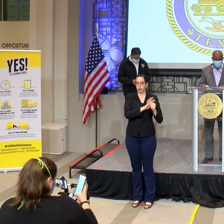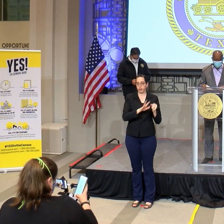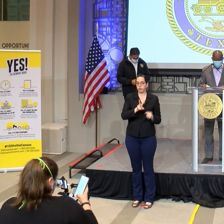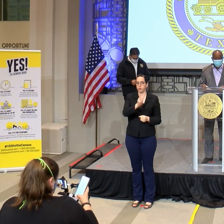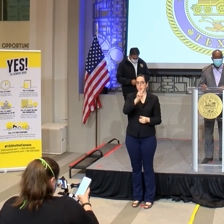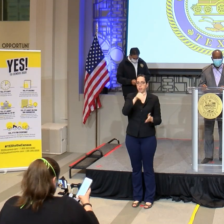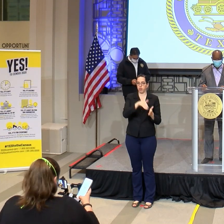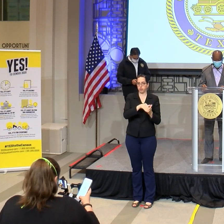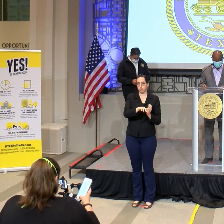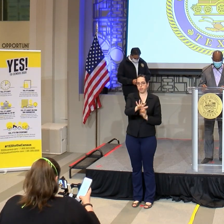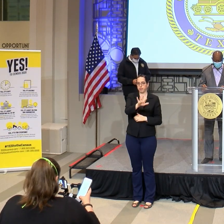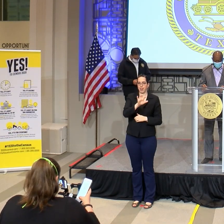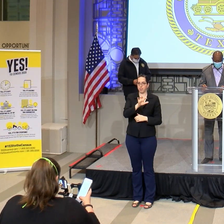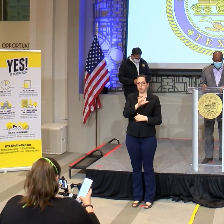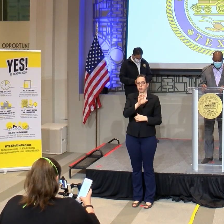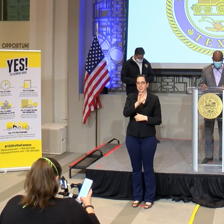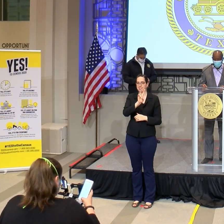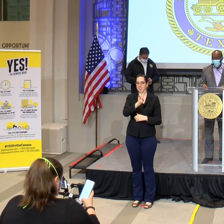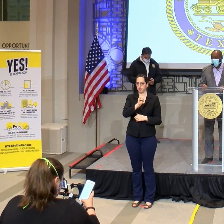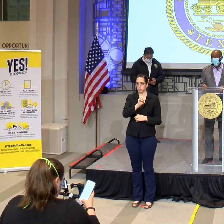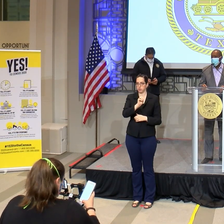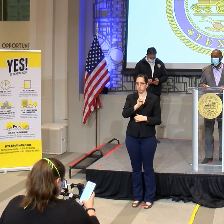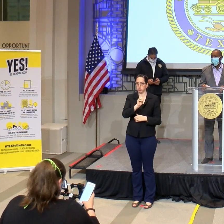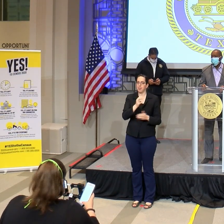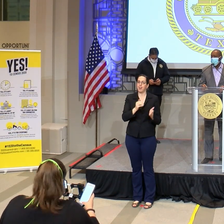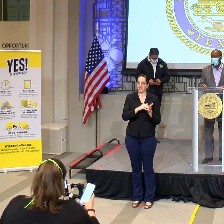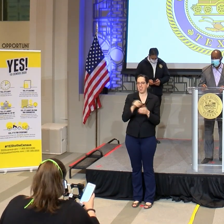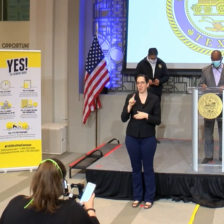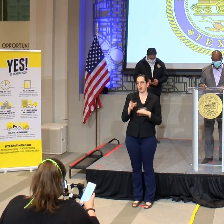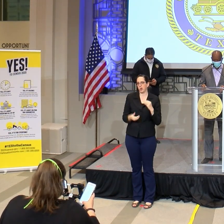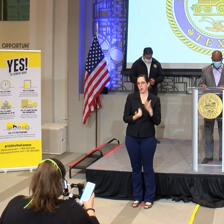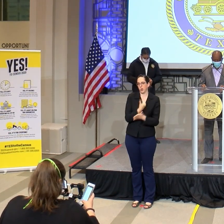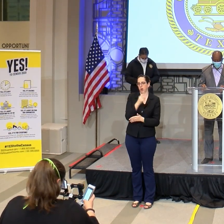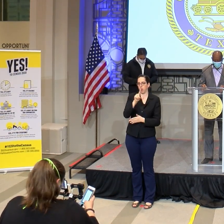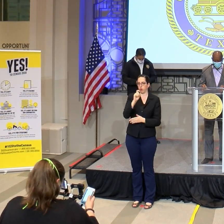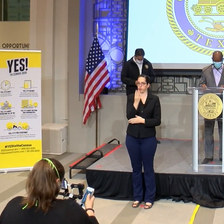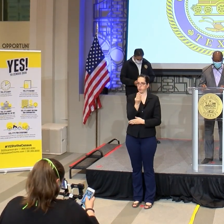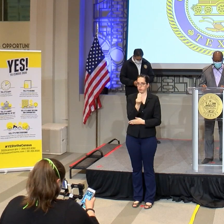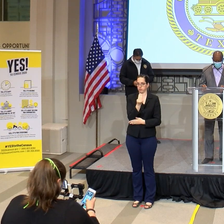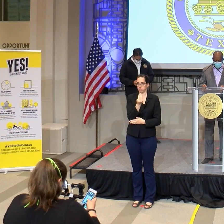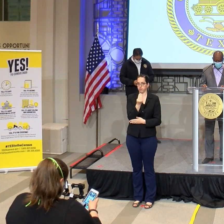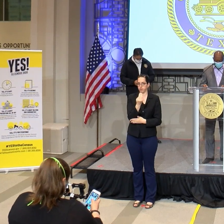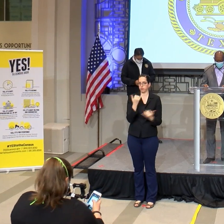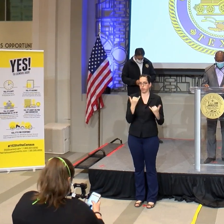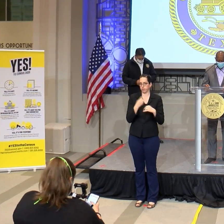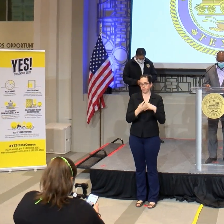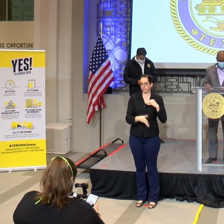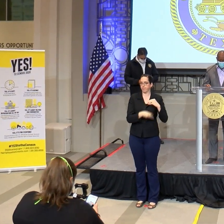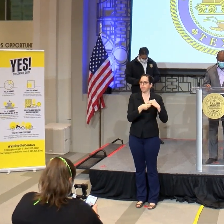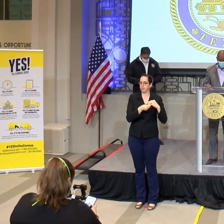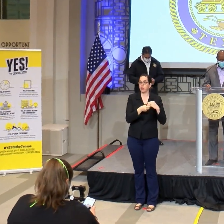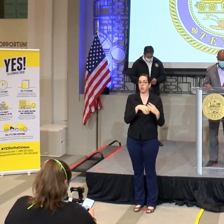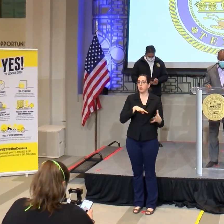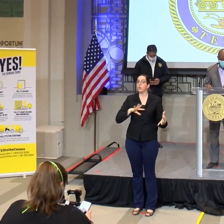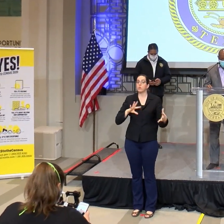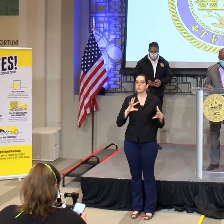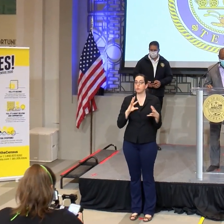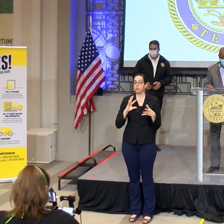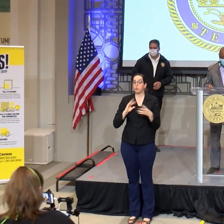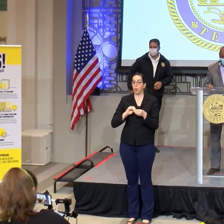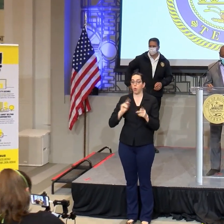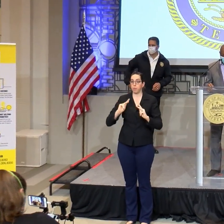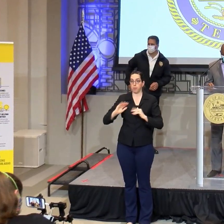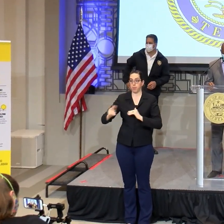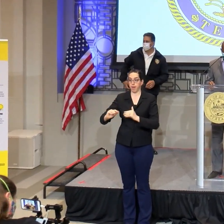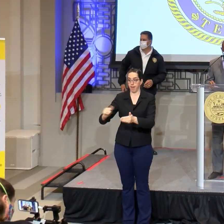to 2,570. So again, that's 114 new cases that are being reported today. The total number of people